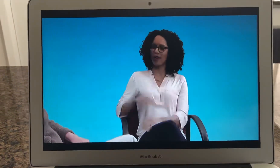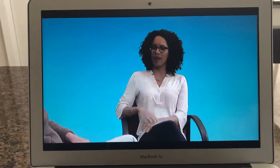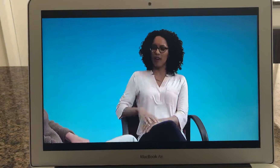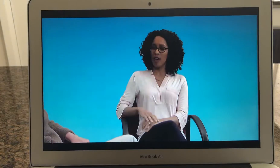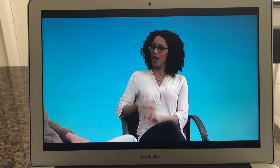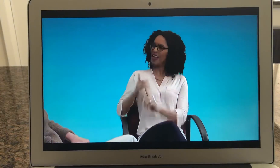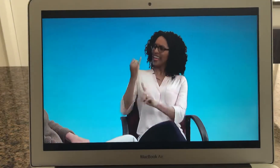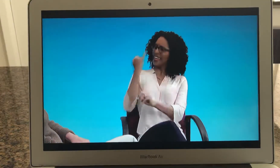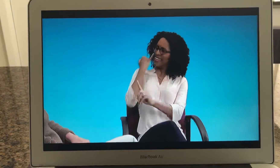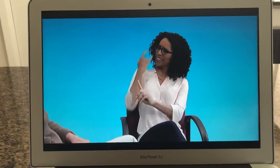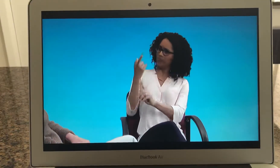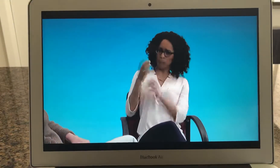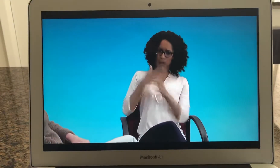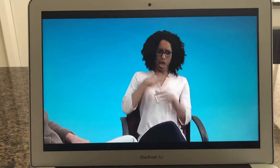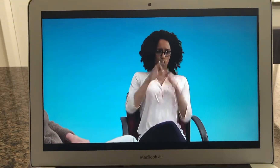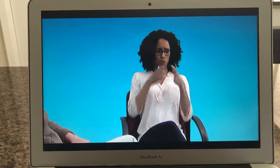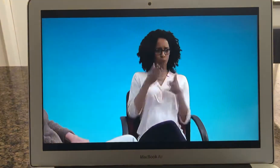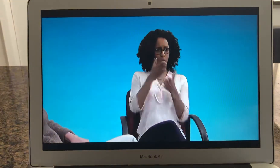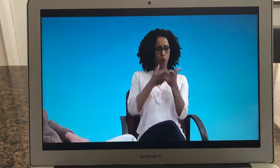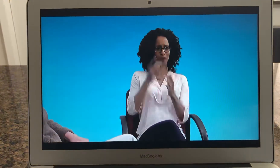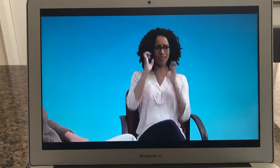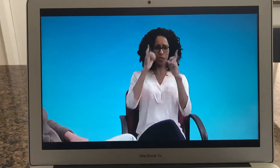interpreter, like the coordinator.